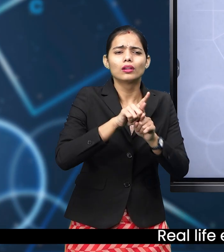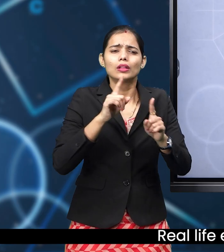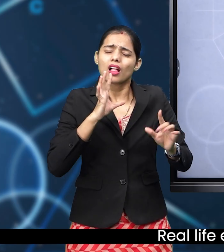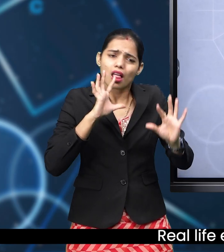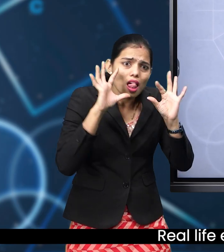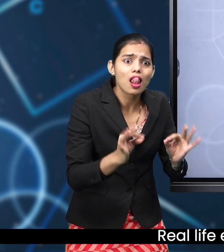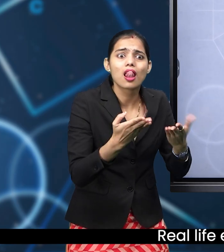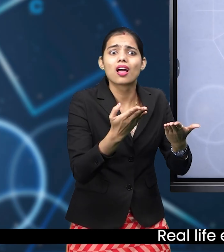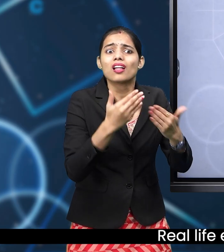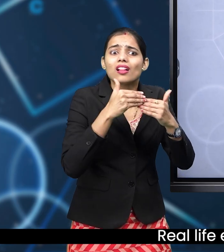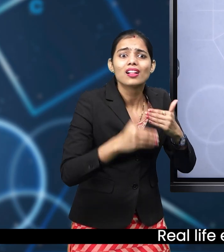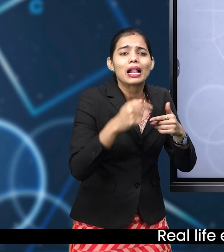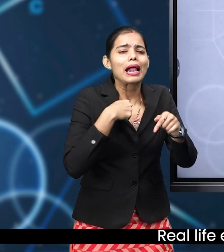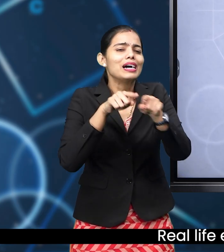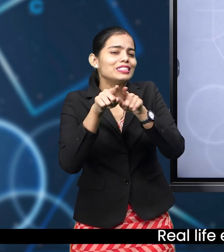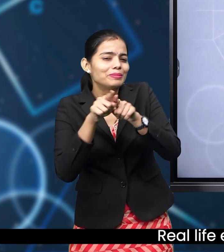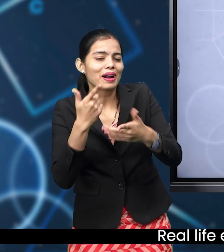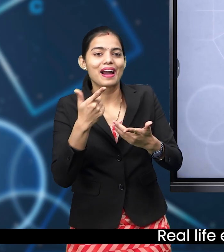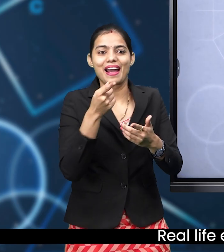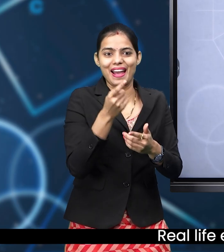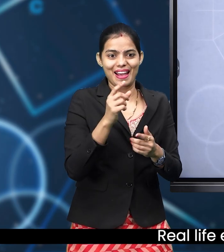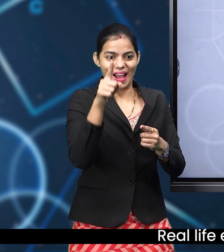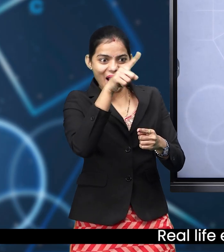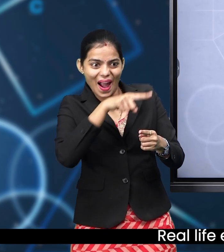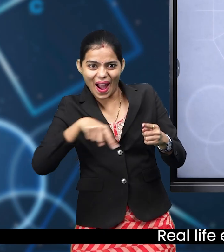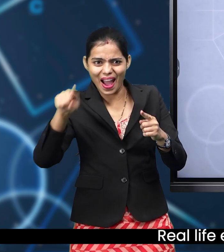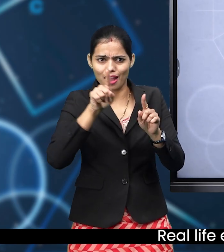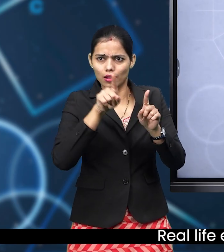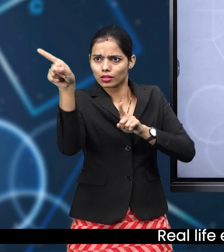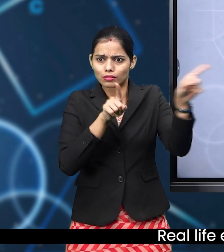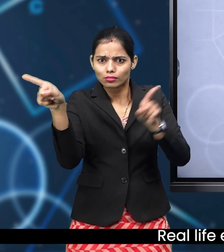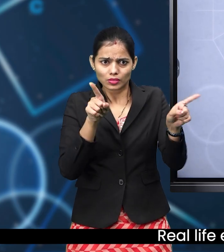Real life examples of the ray are